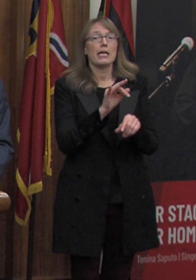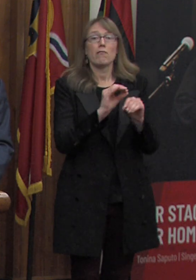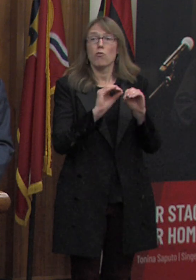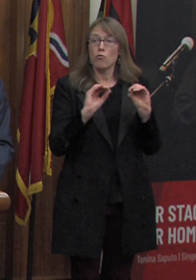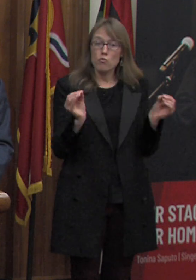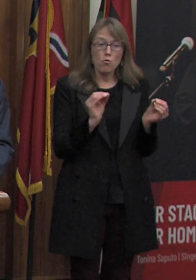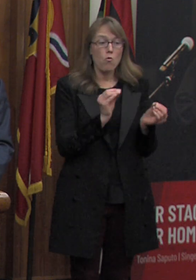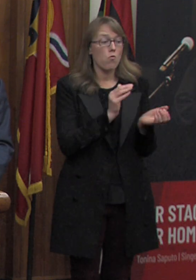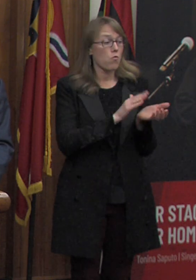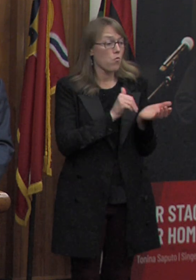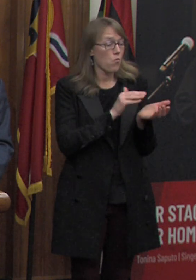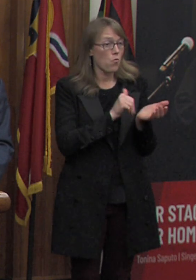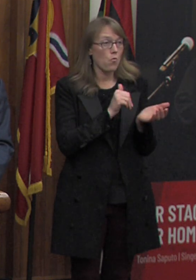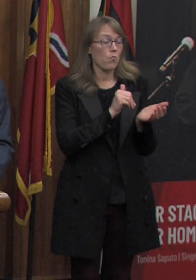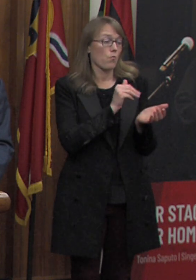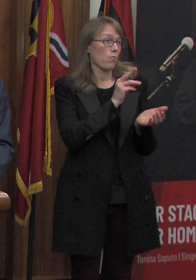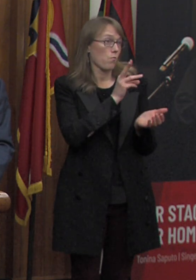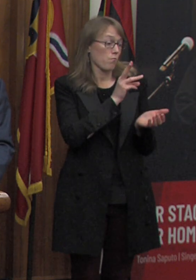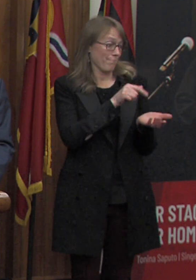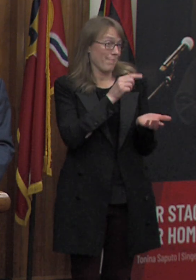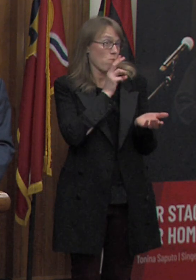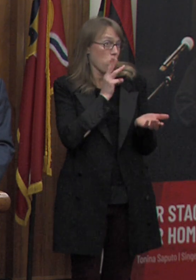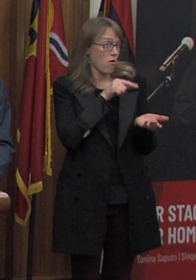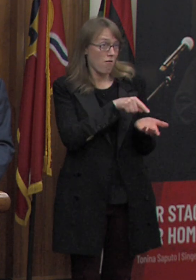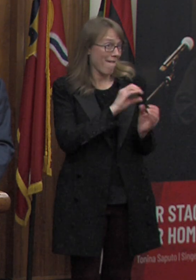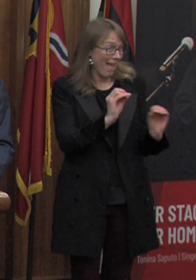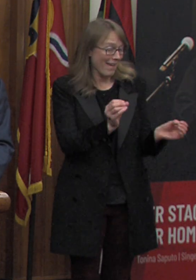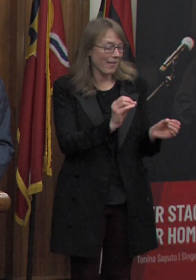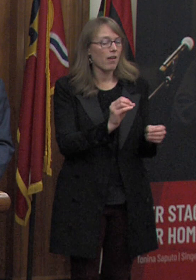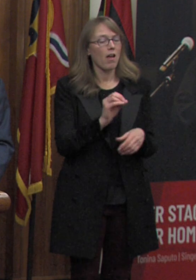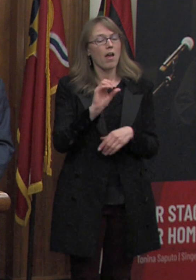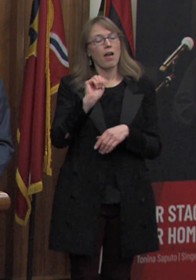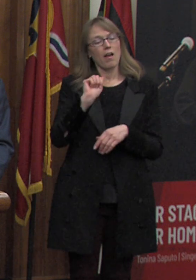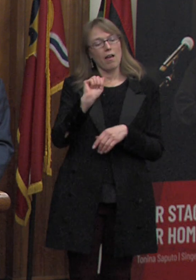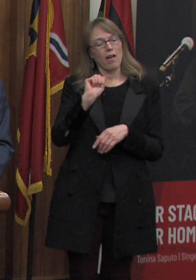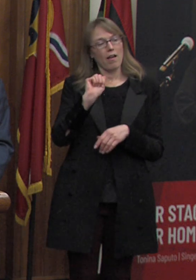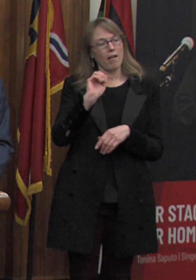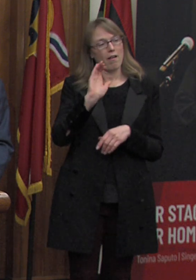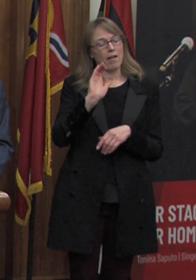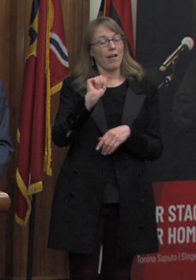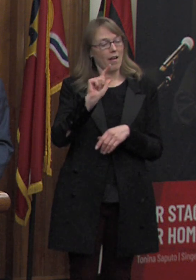60% alcohol. Again, these measures have proven to be effective